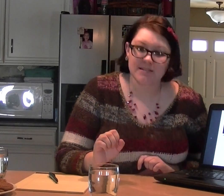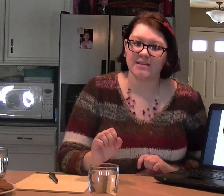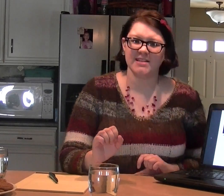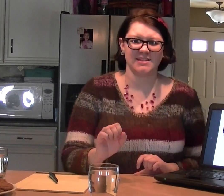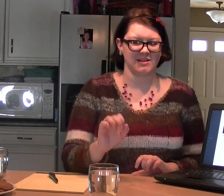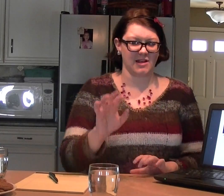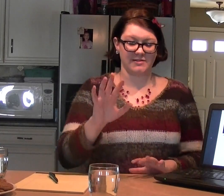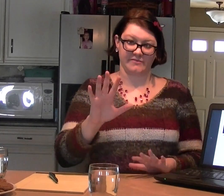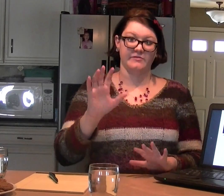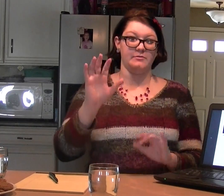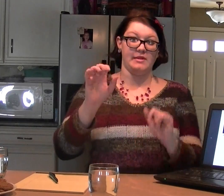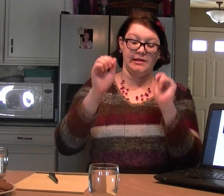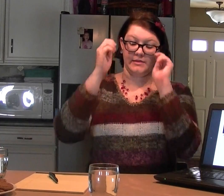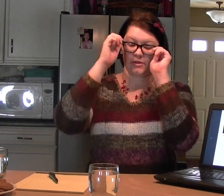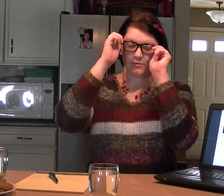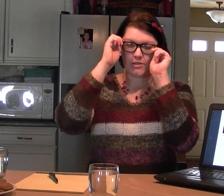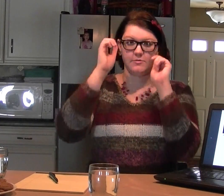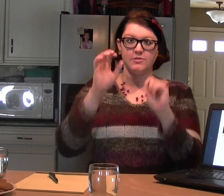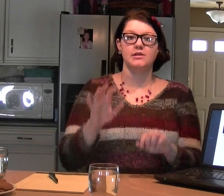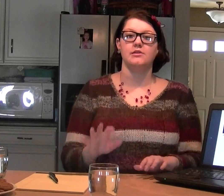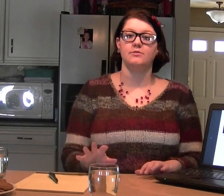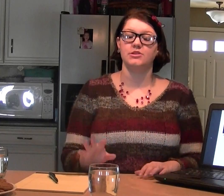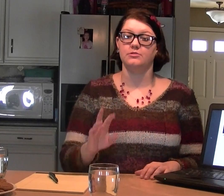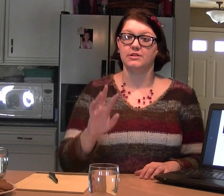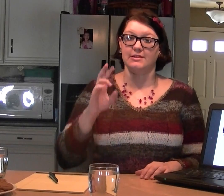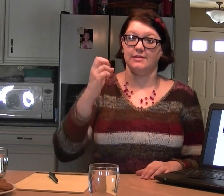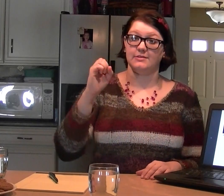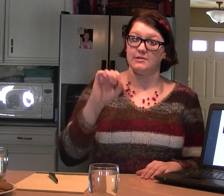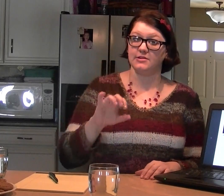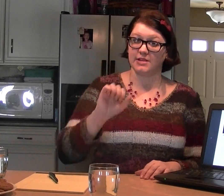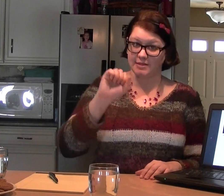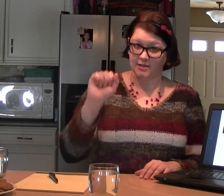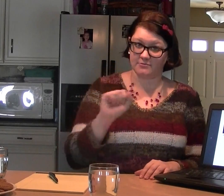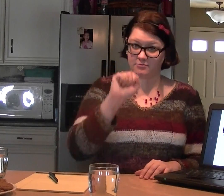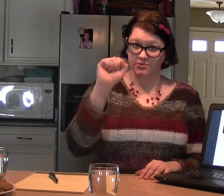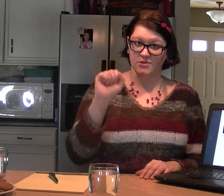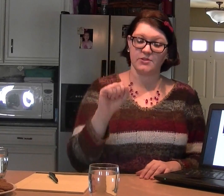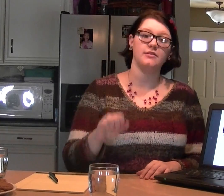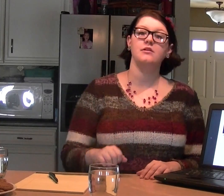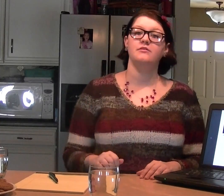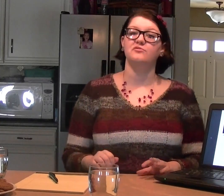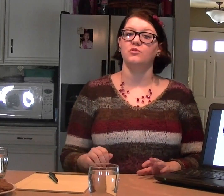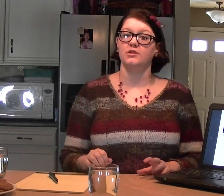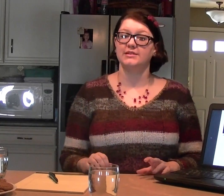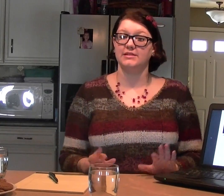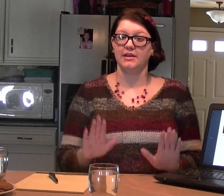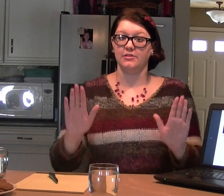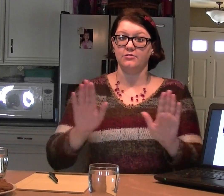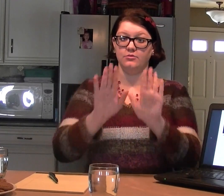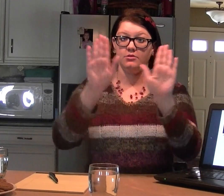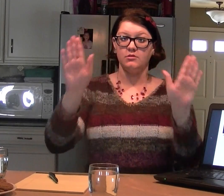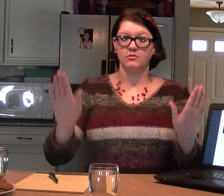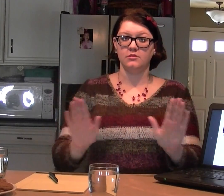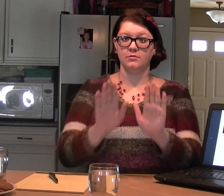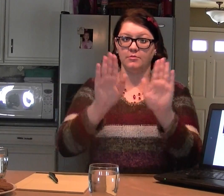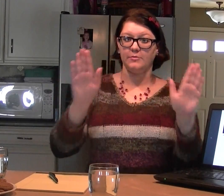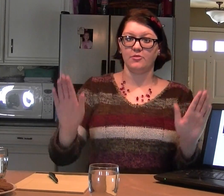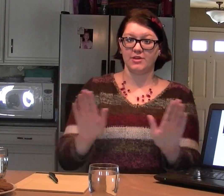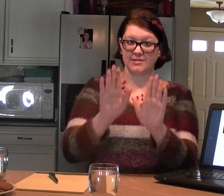Sunday is a lot different from any of the other ones. Most of the other ones you are signing letters and then circling. For Sunday, you bring both hands up